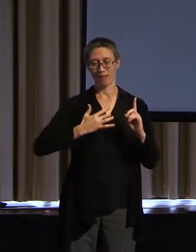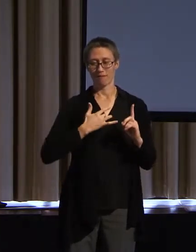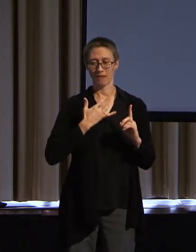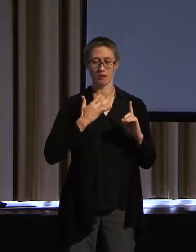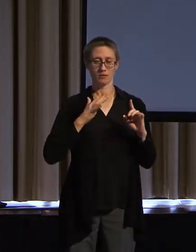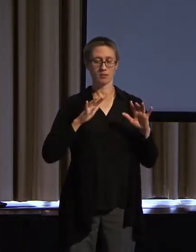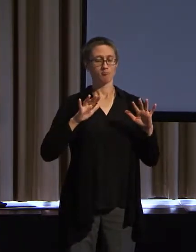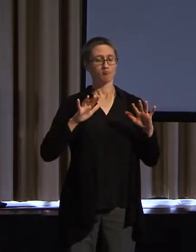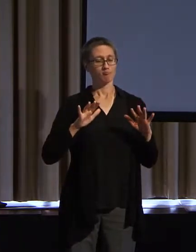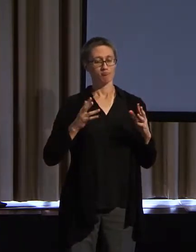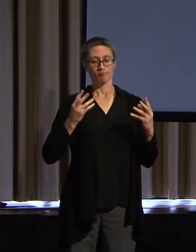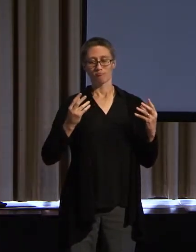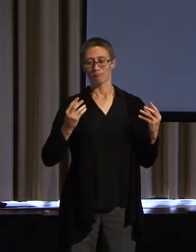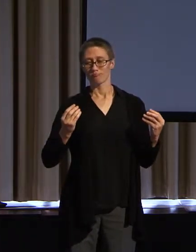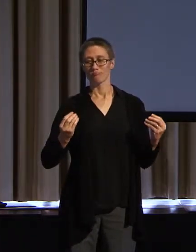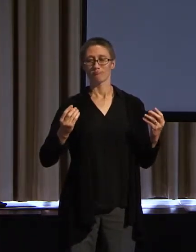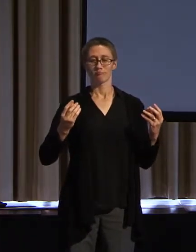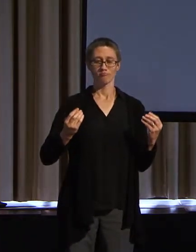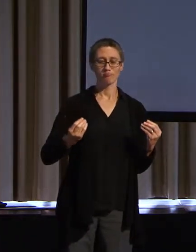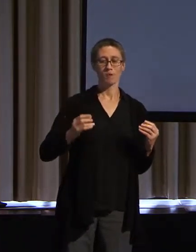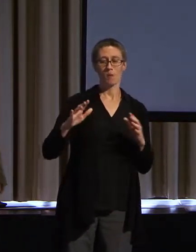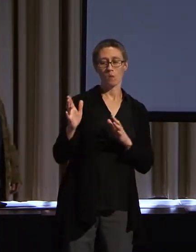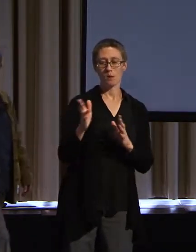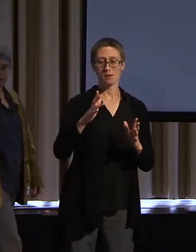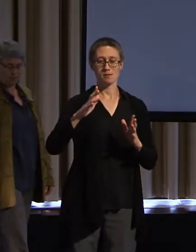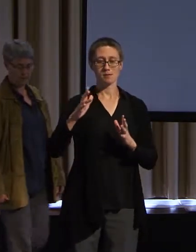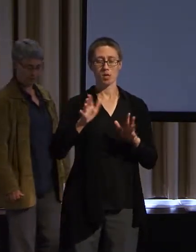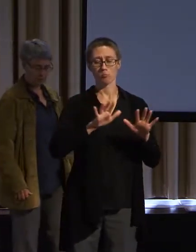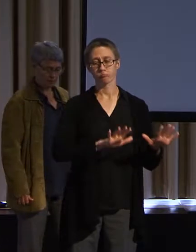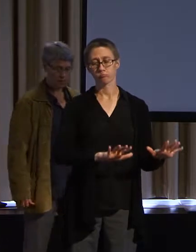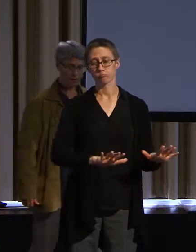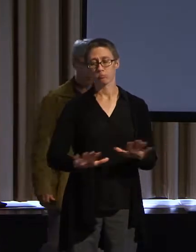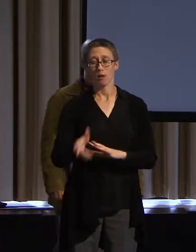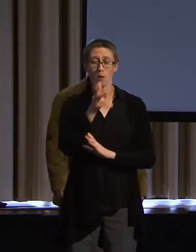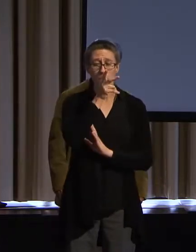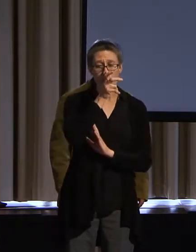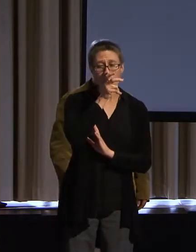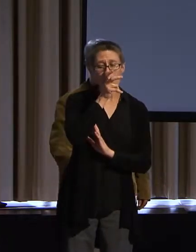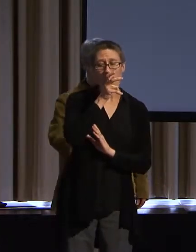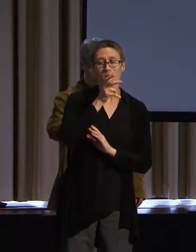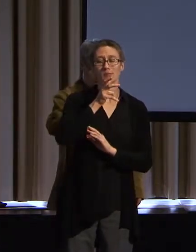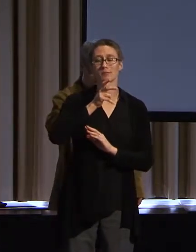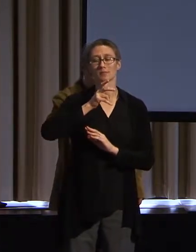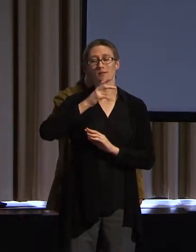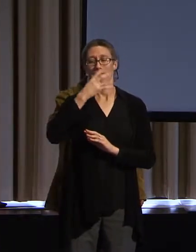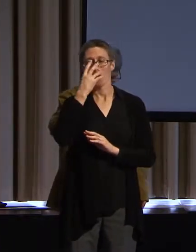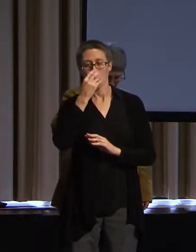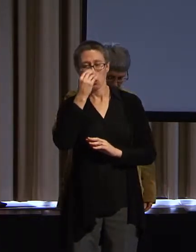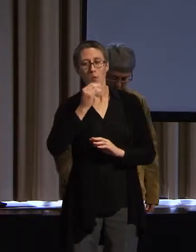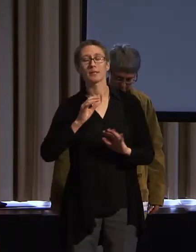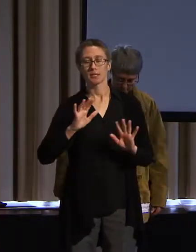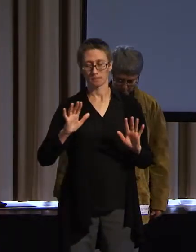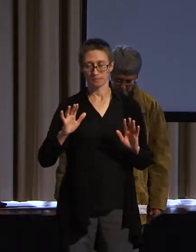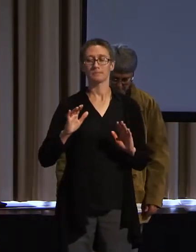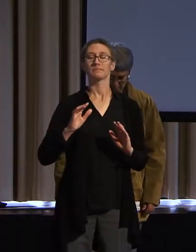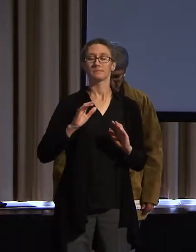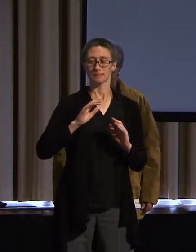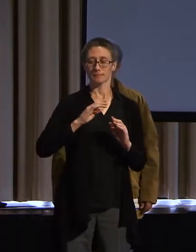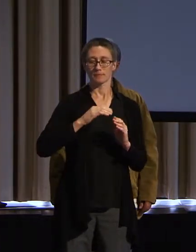drifts lazily through the yard, the calm silence of the bugs and coyotes, which are usually making a racket under the full